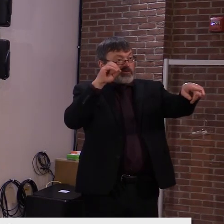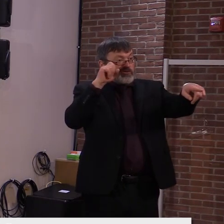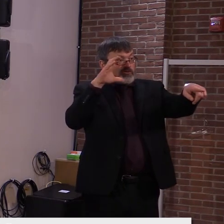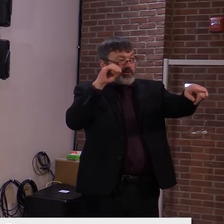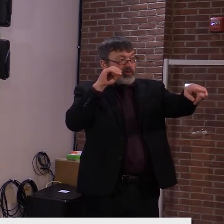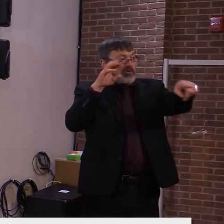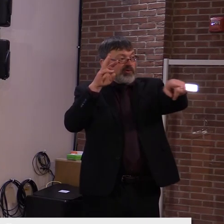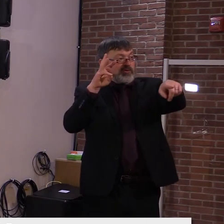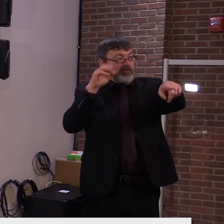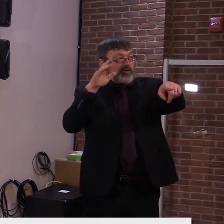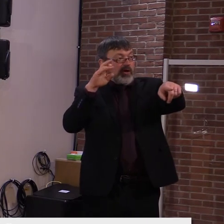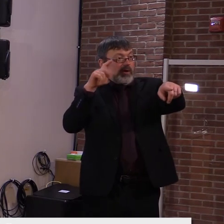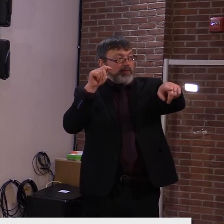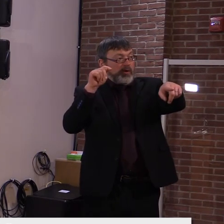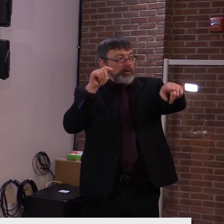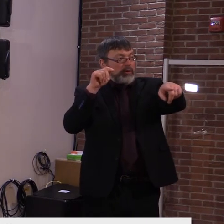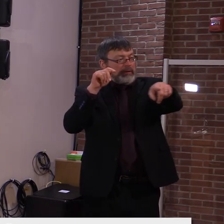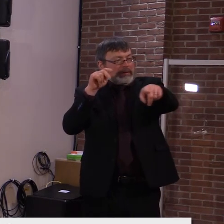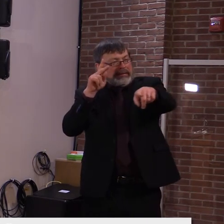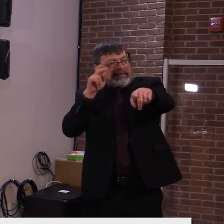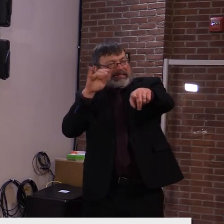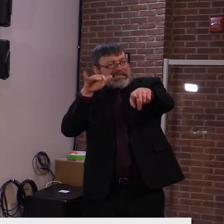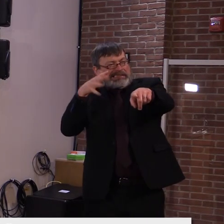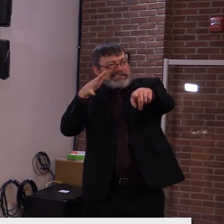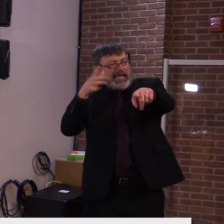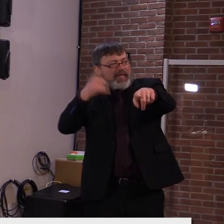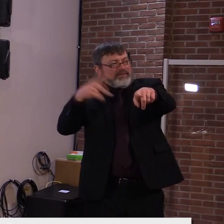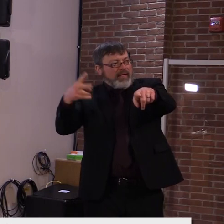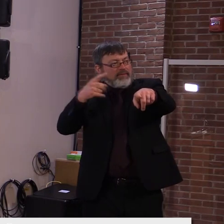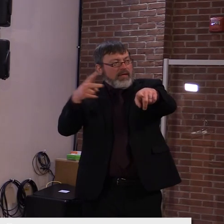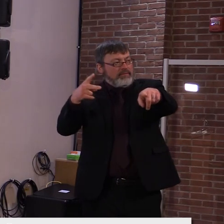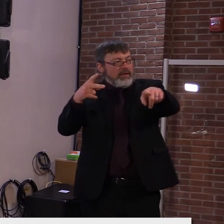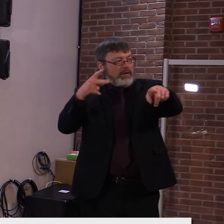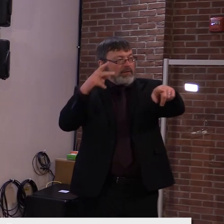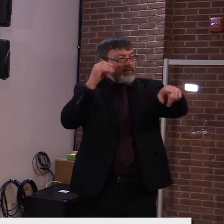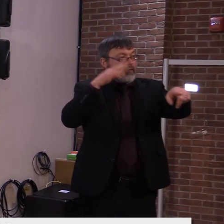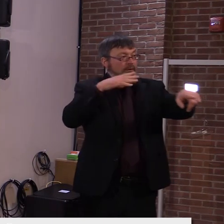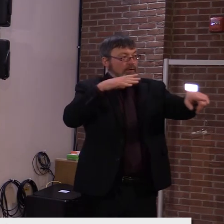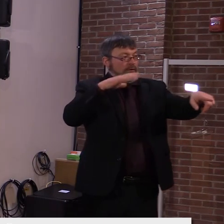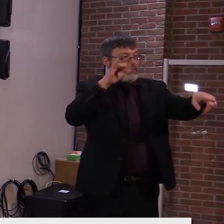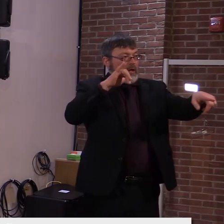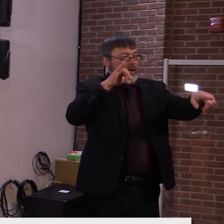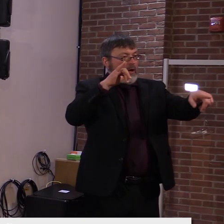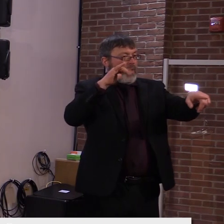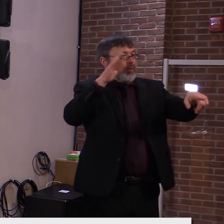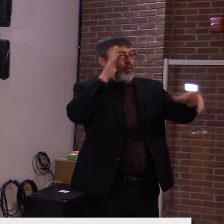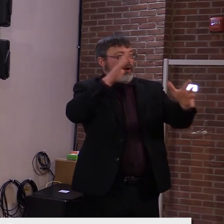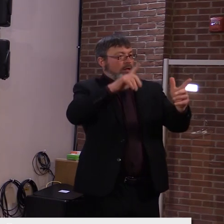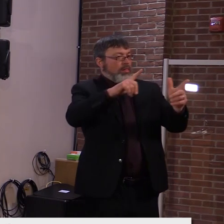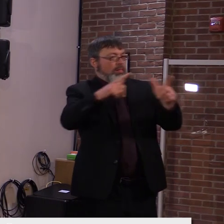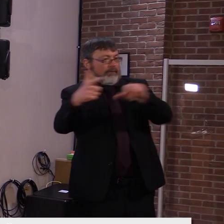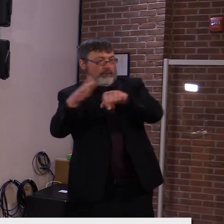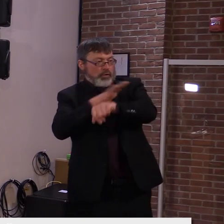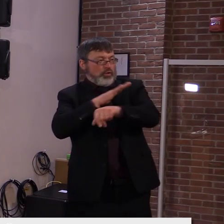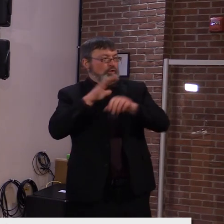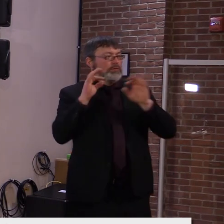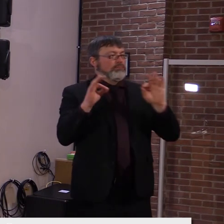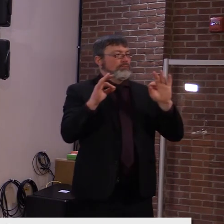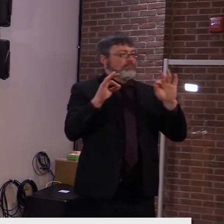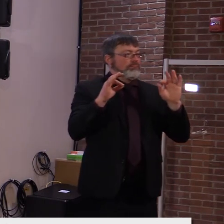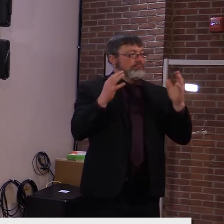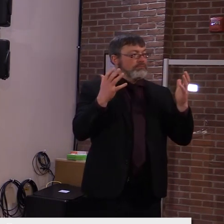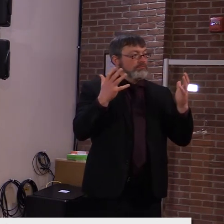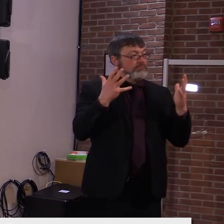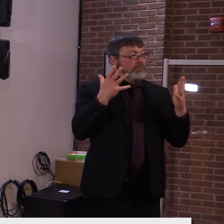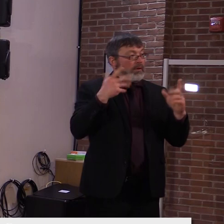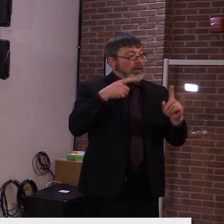is integrated. They'll be more fully integrated in the months to come. Where we've had the issue is with Walgreens, which